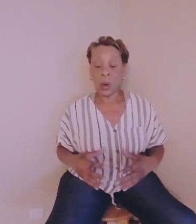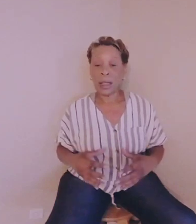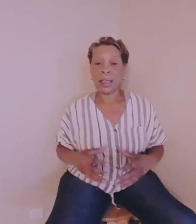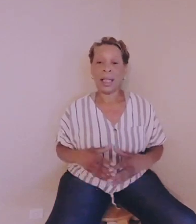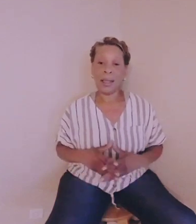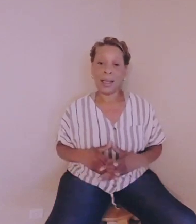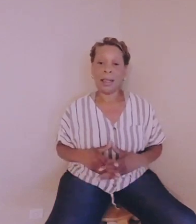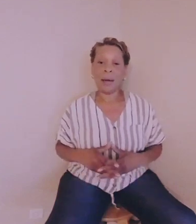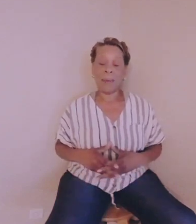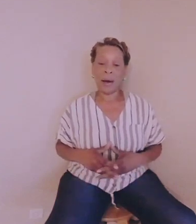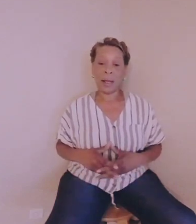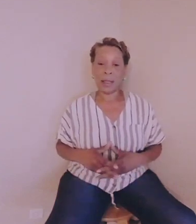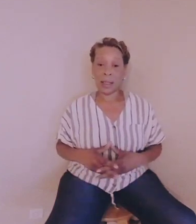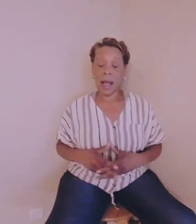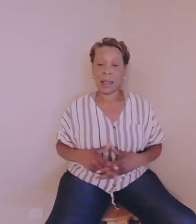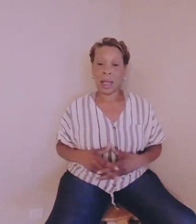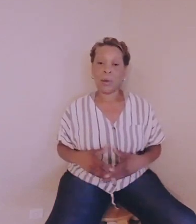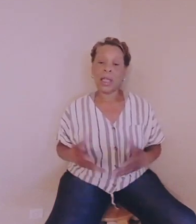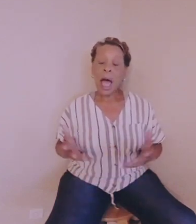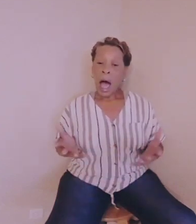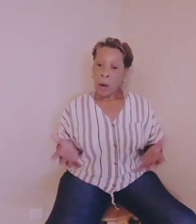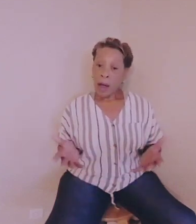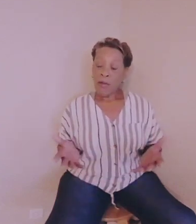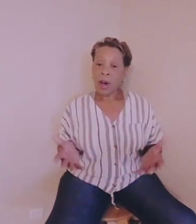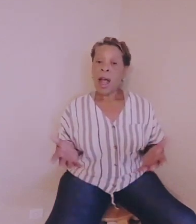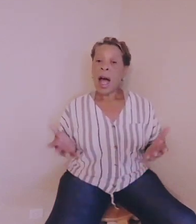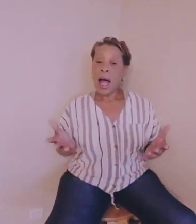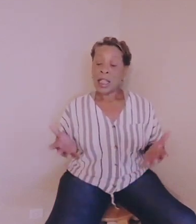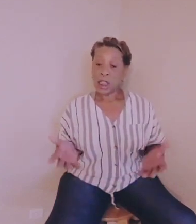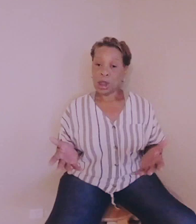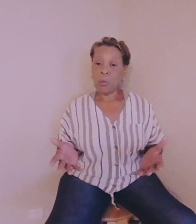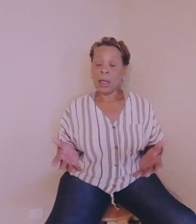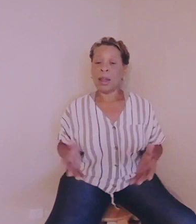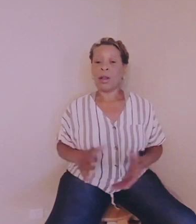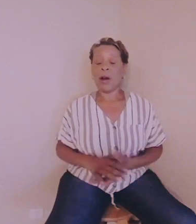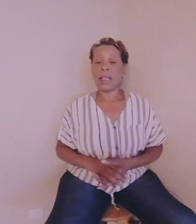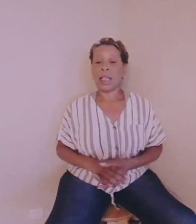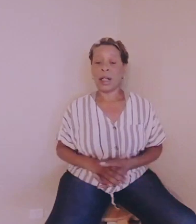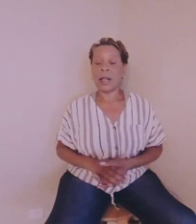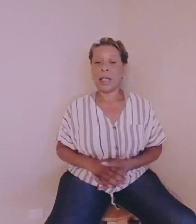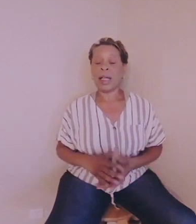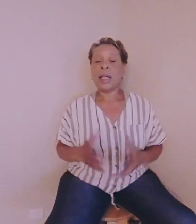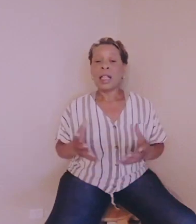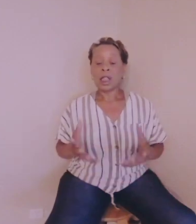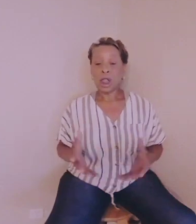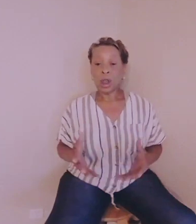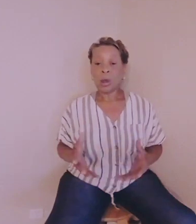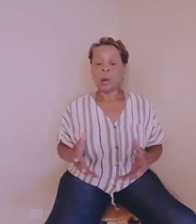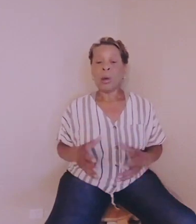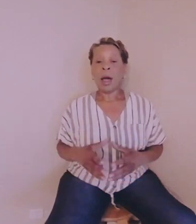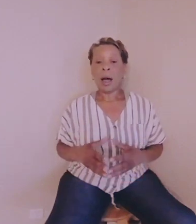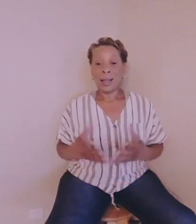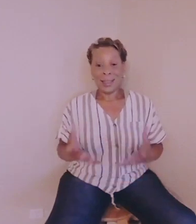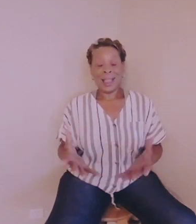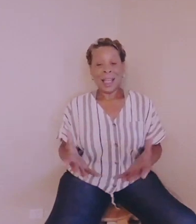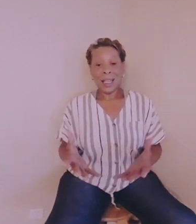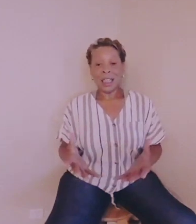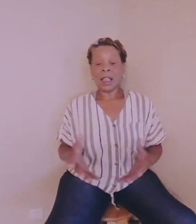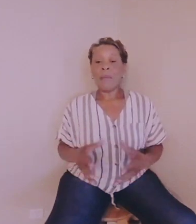fluent in American Sign Language. However, I do meet the criteria to teach